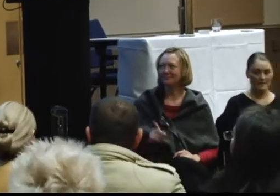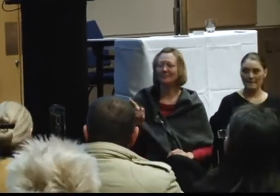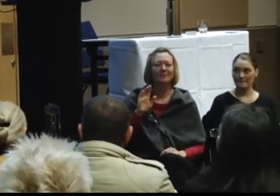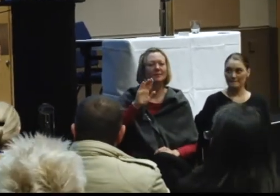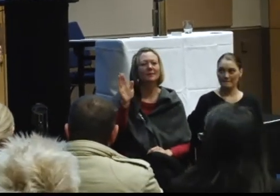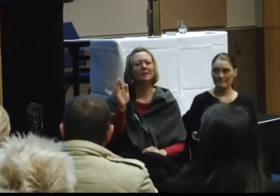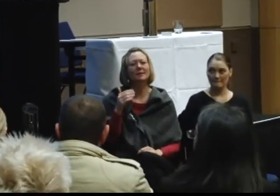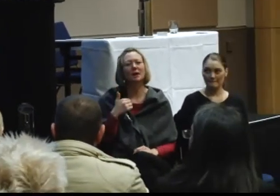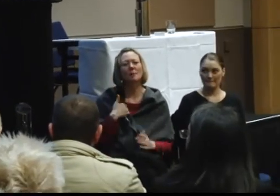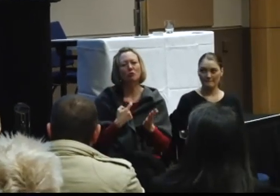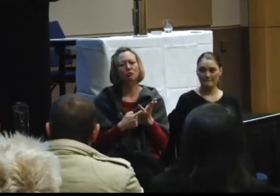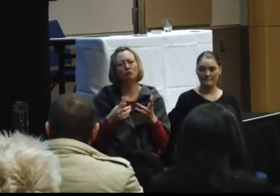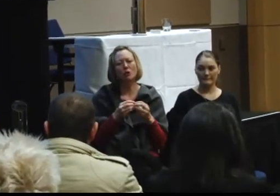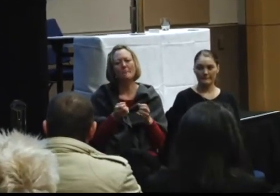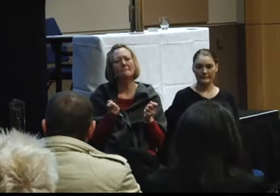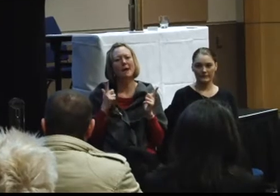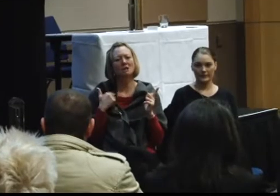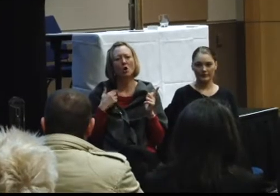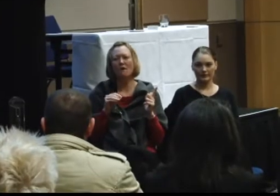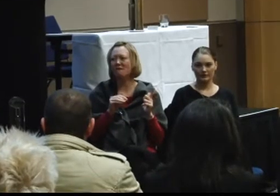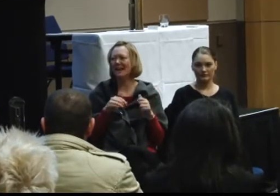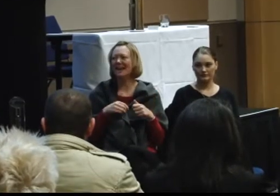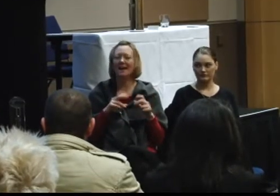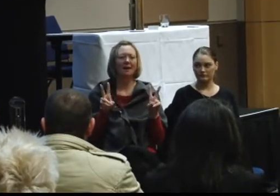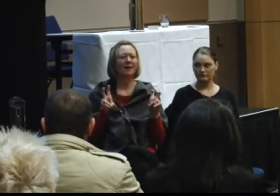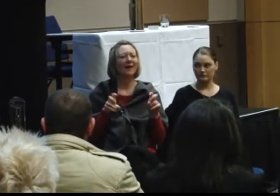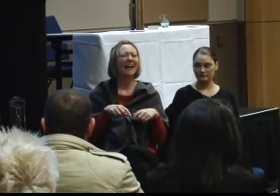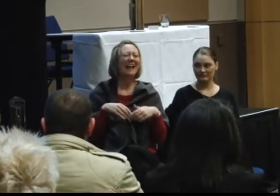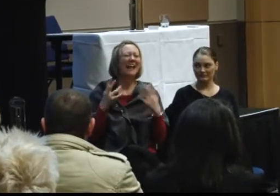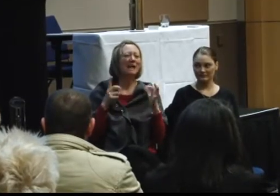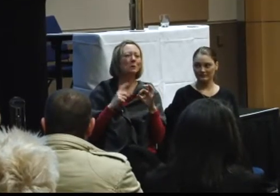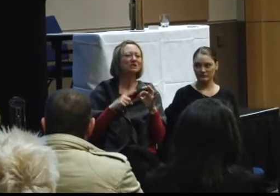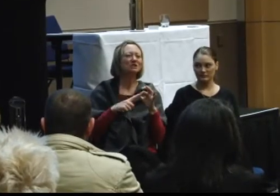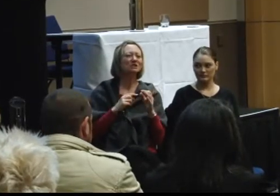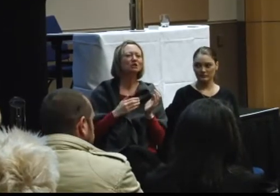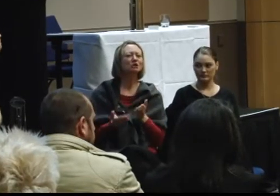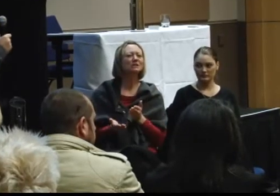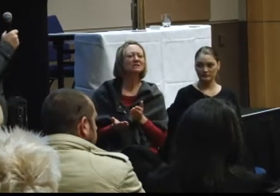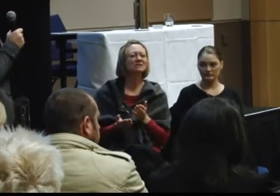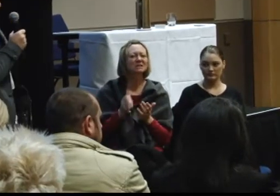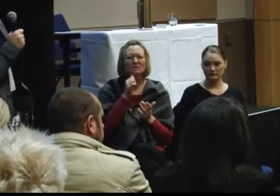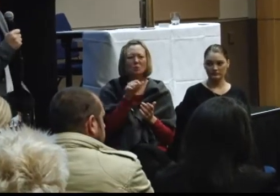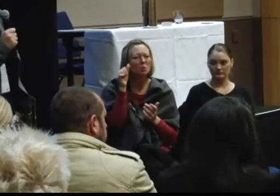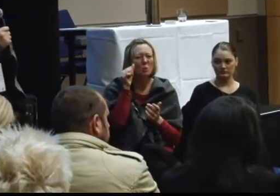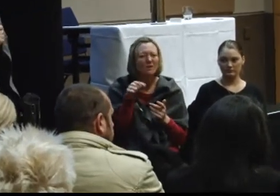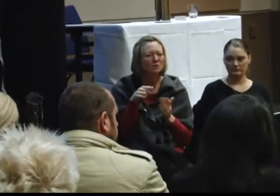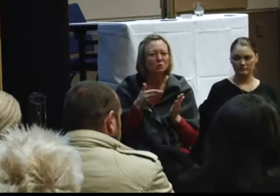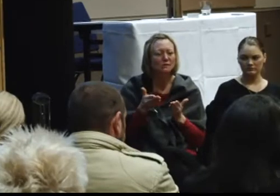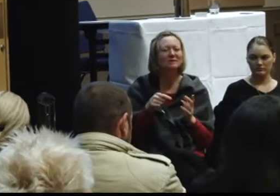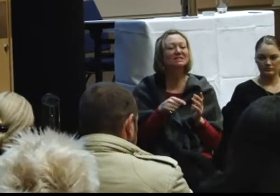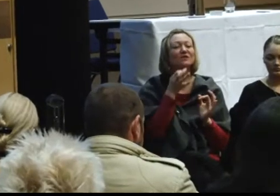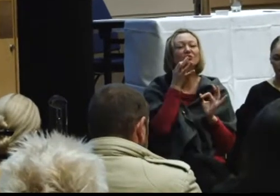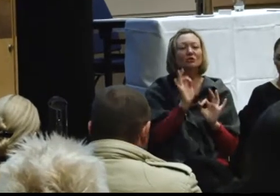Hi, I'm Rob. I'm the manager of the Any Questions service. For those of you who are not familiar with Any Questions, what it is a